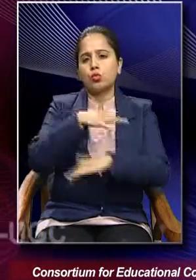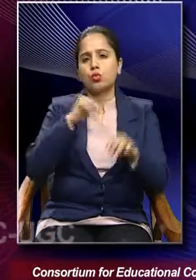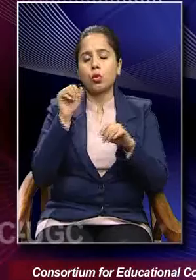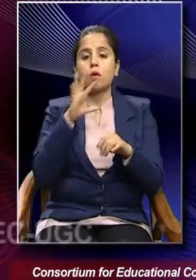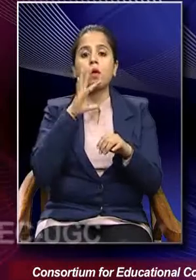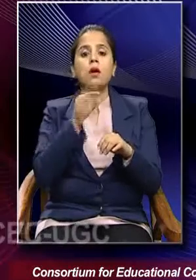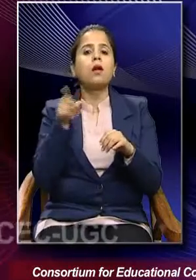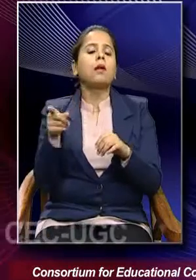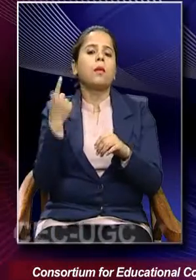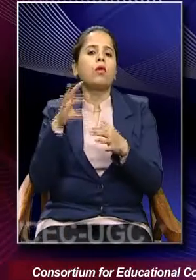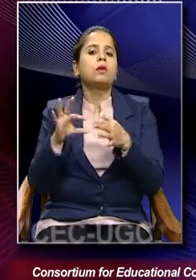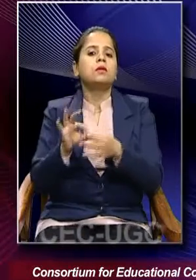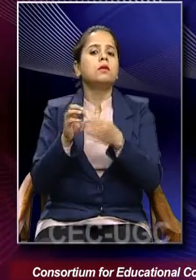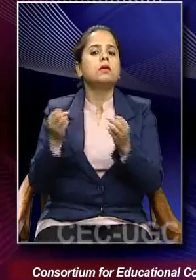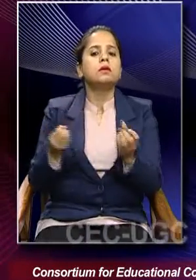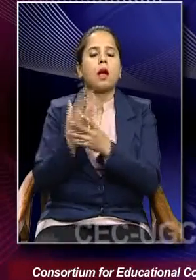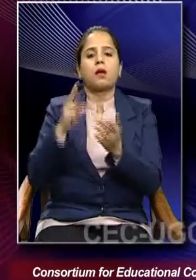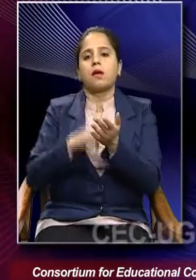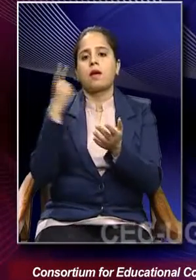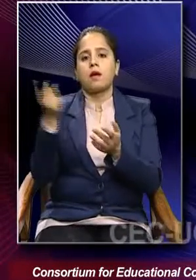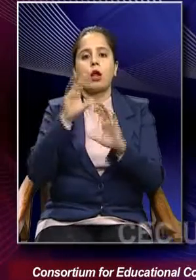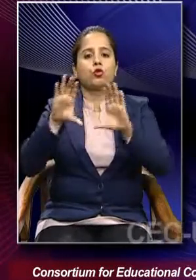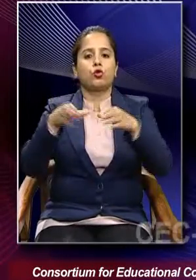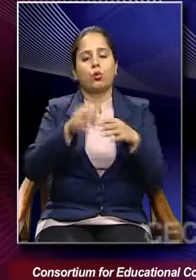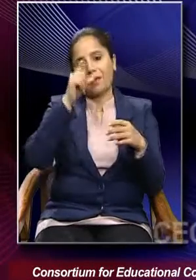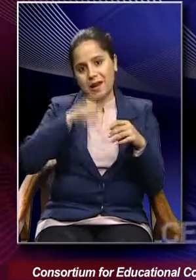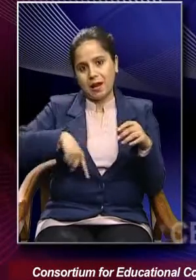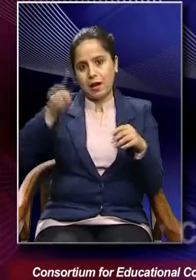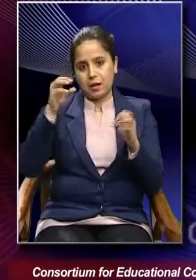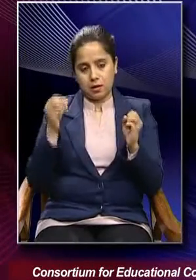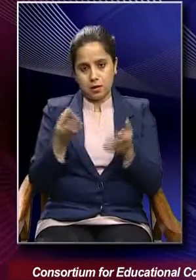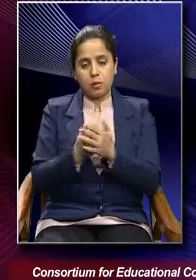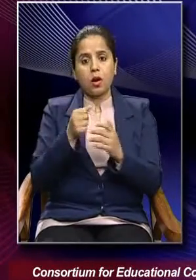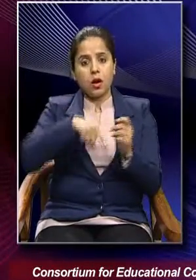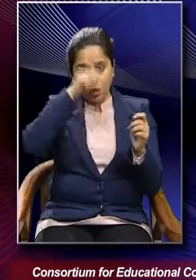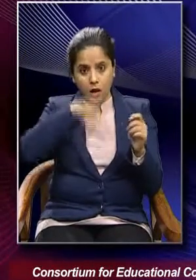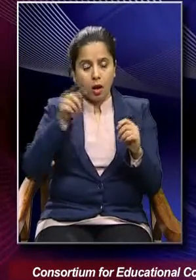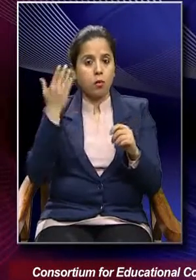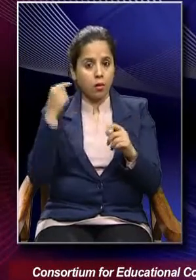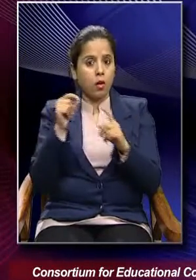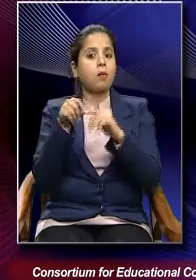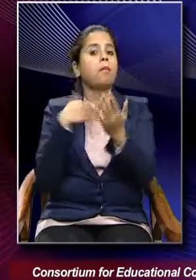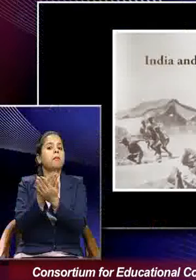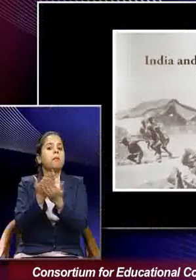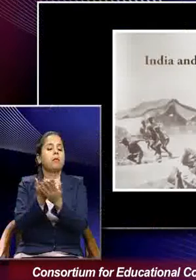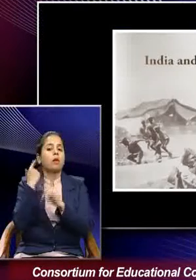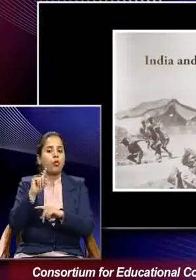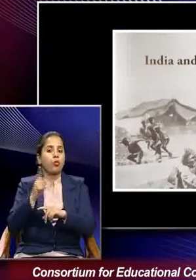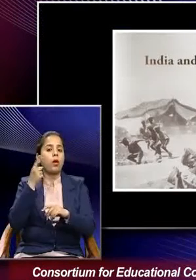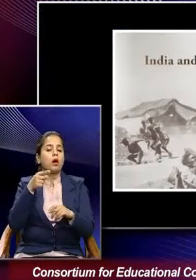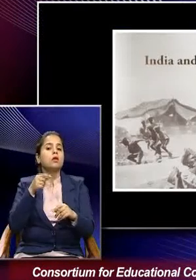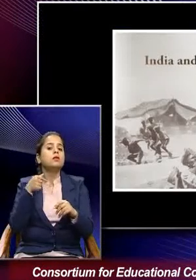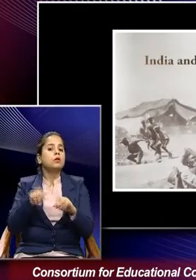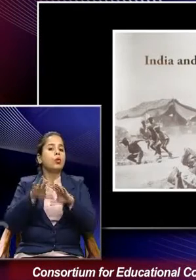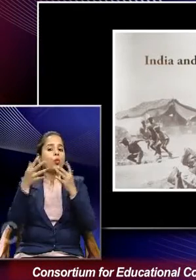also reached the nationalist groups in India. So India's participation in the First World War